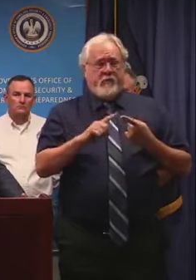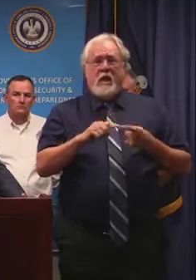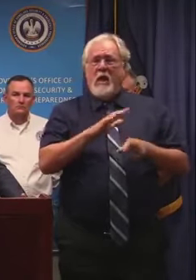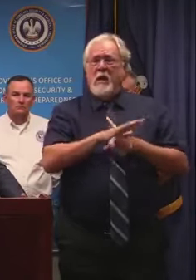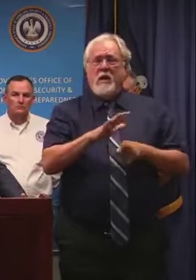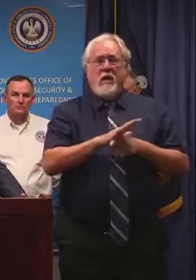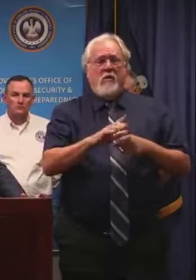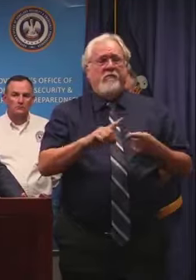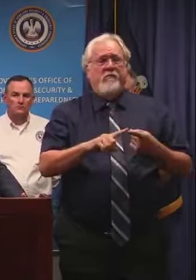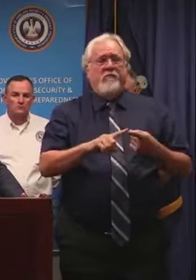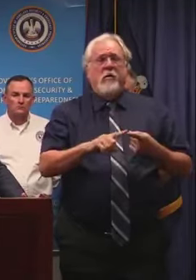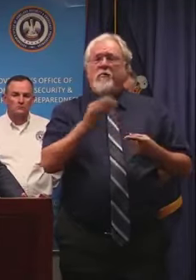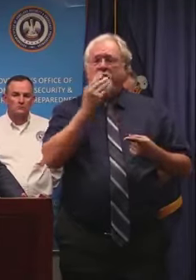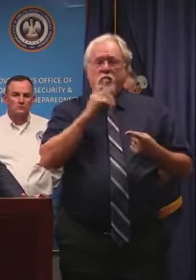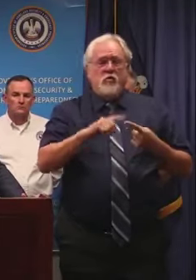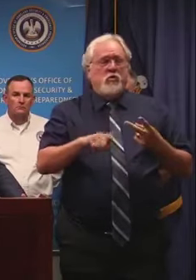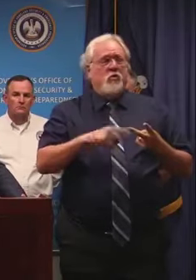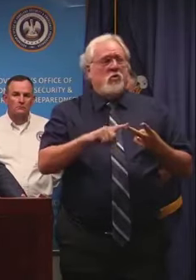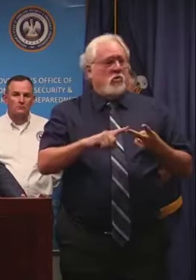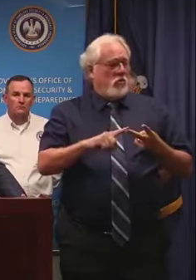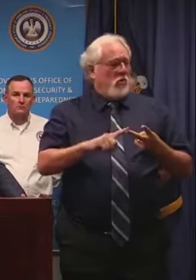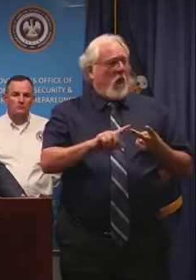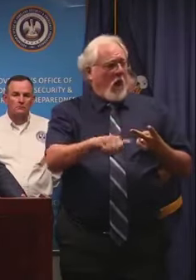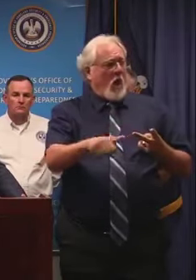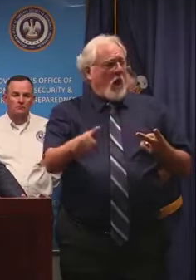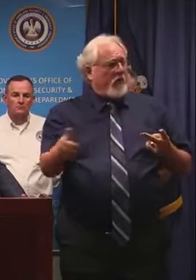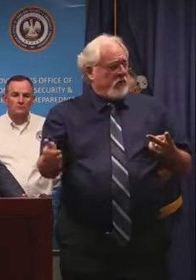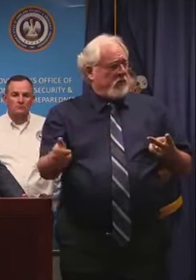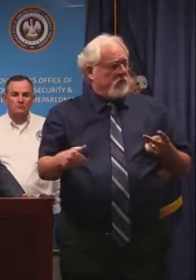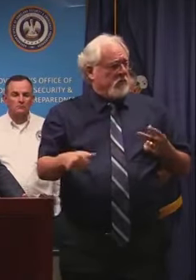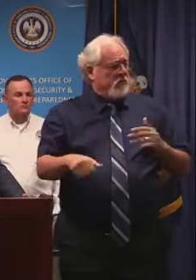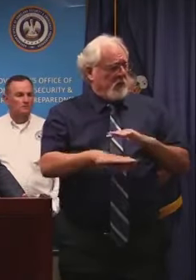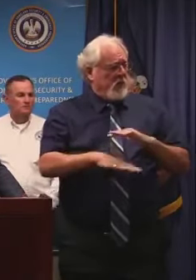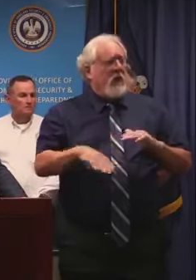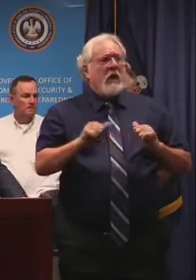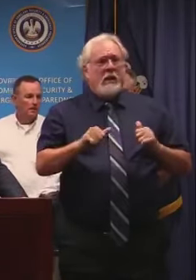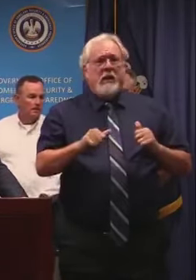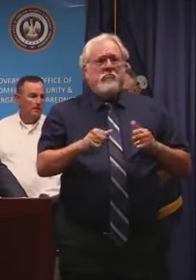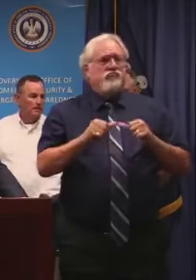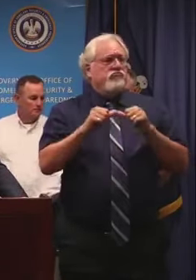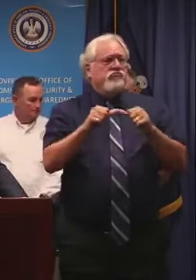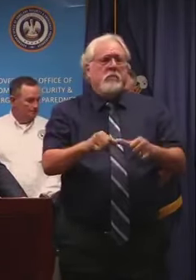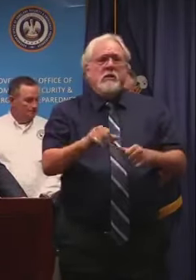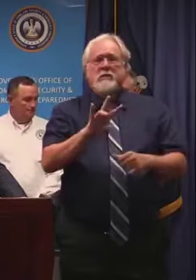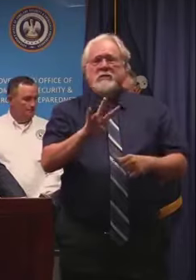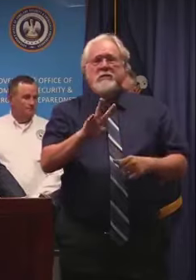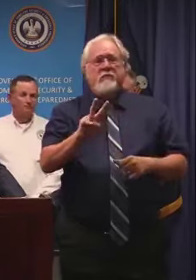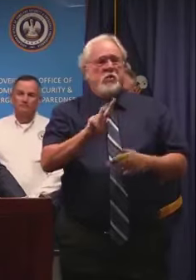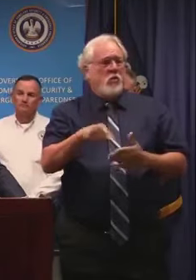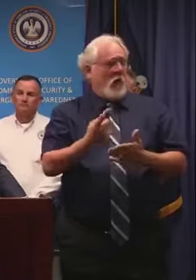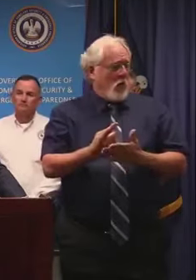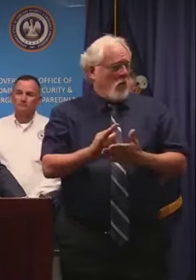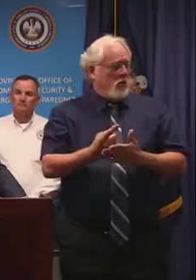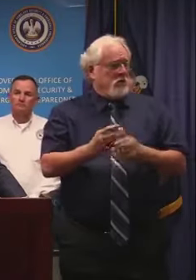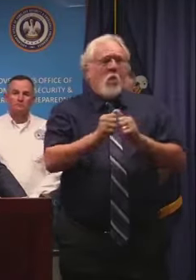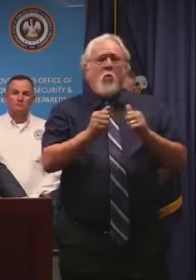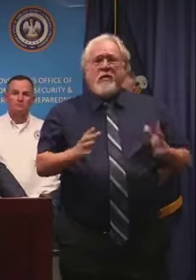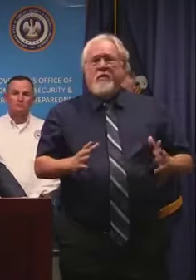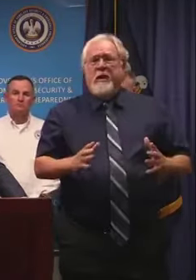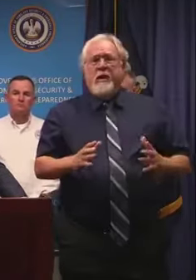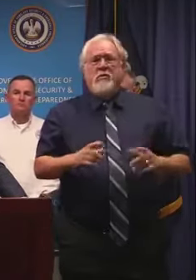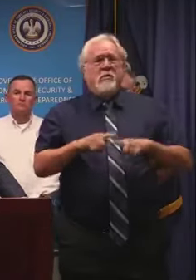enough food and other essentials to where they can go for up to 72 hours without